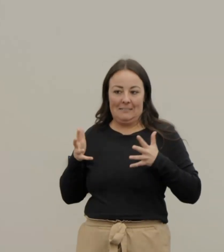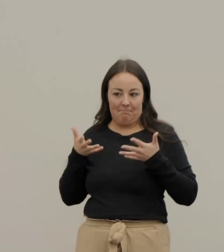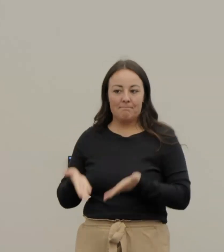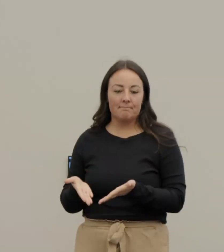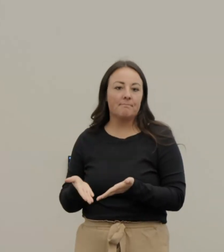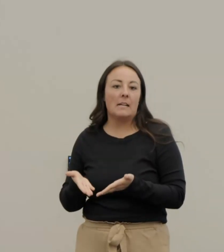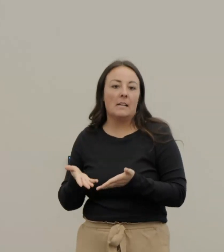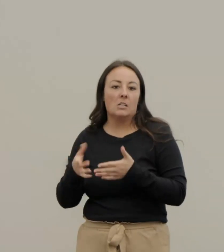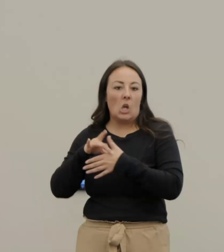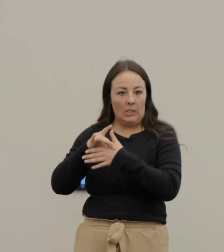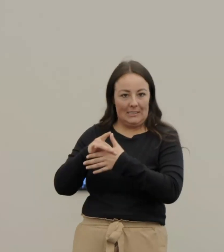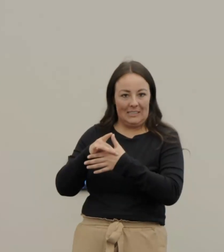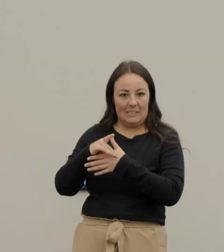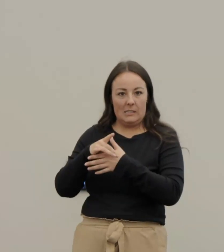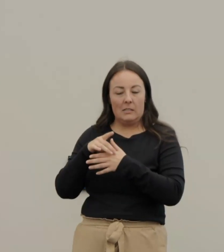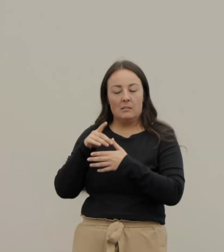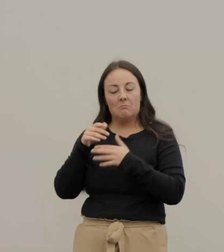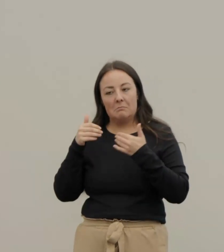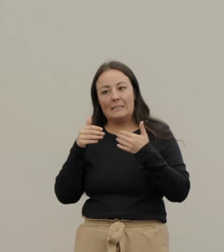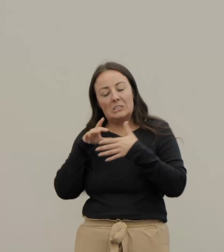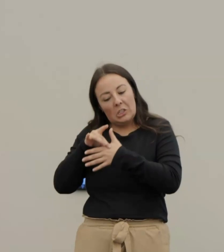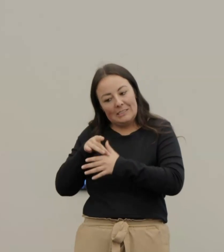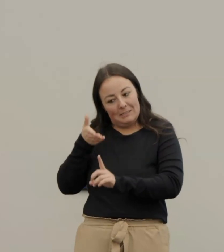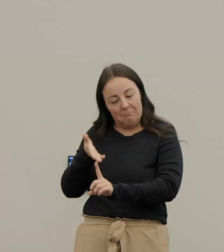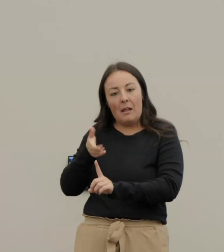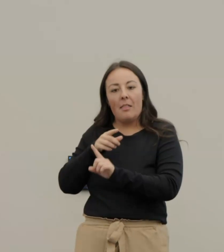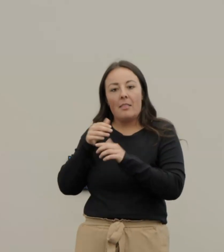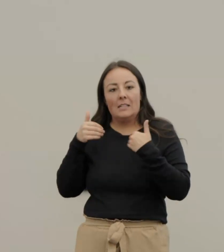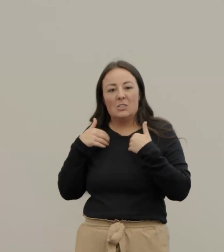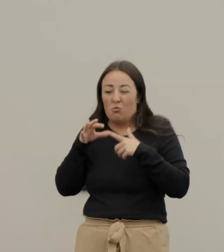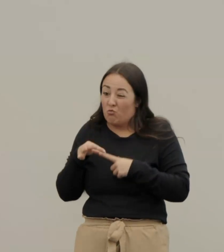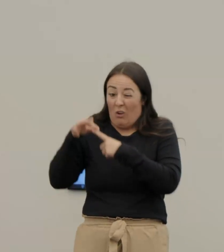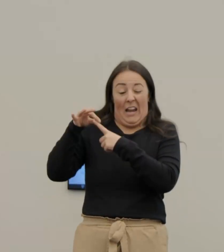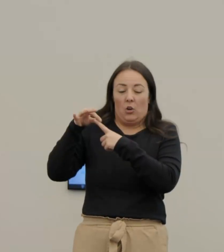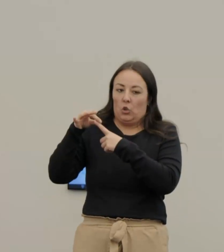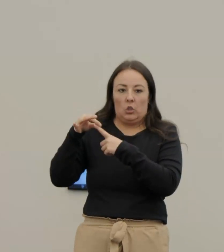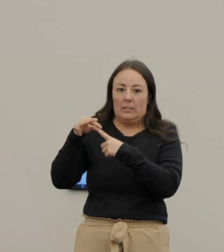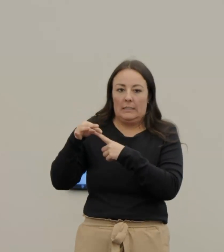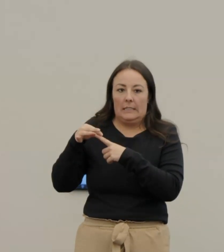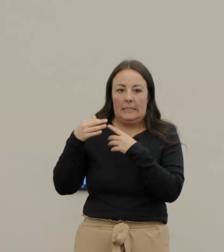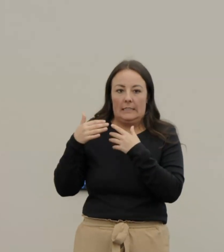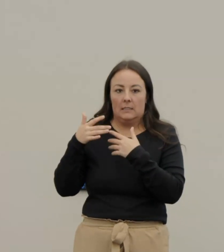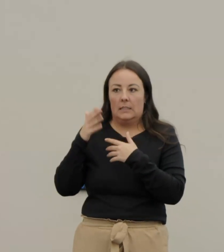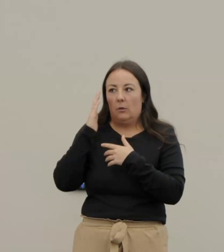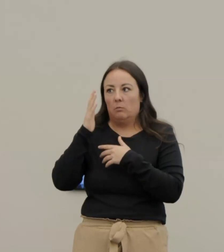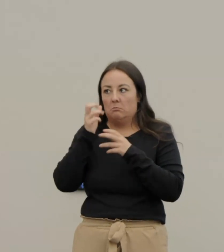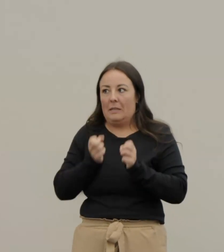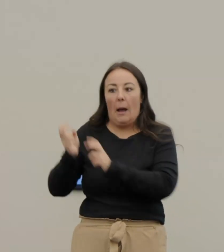is content that, with rare exceptions, is being uploaded into the repository and will not be